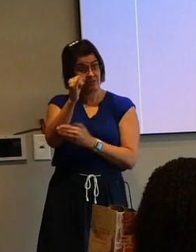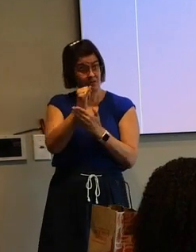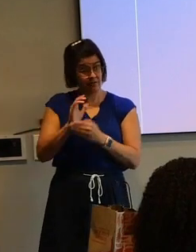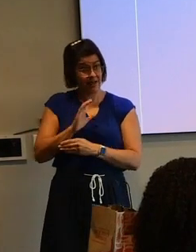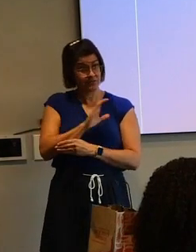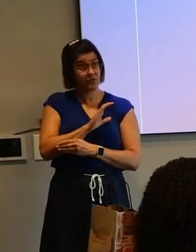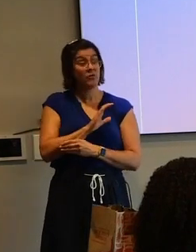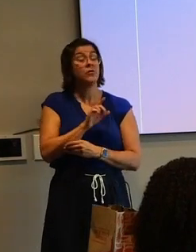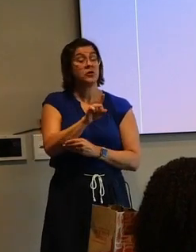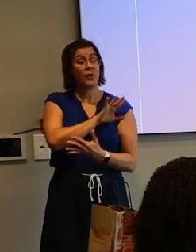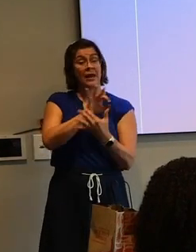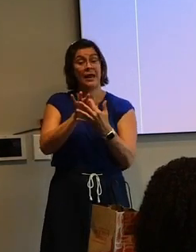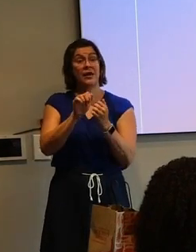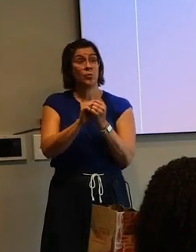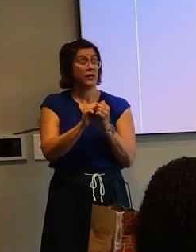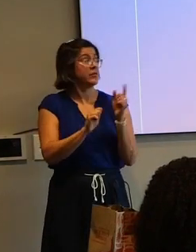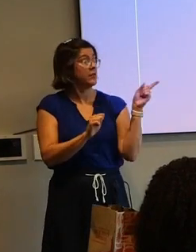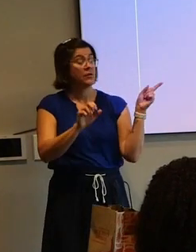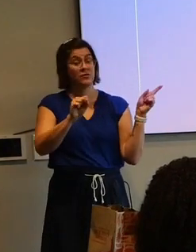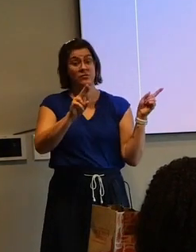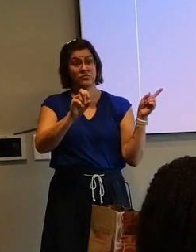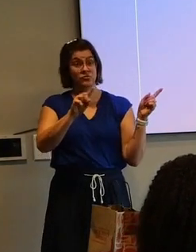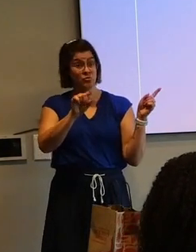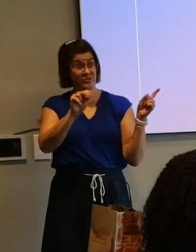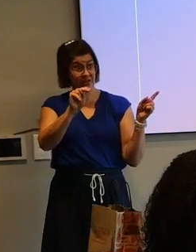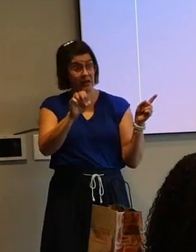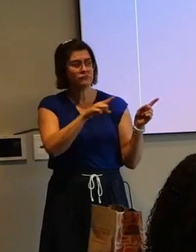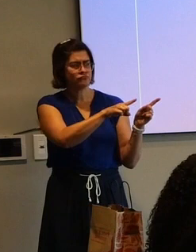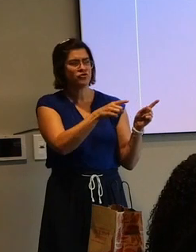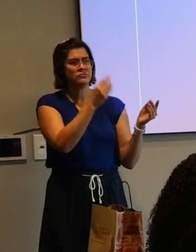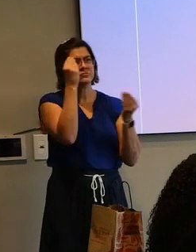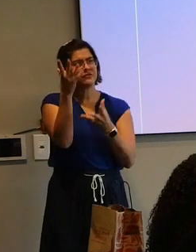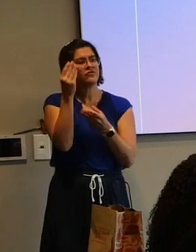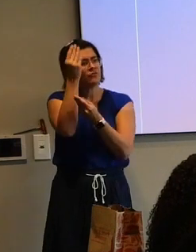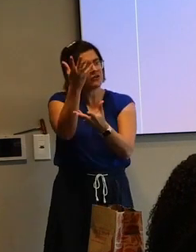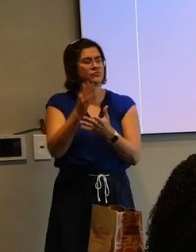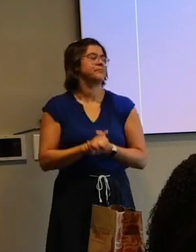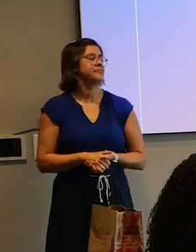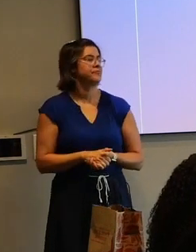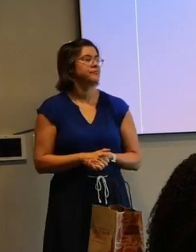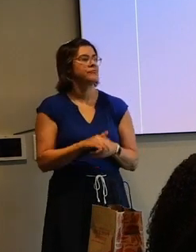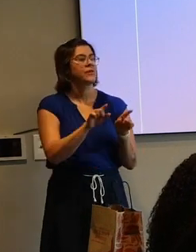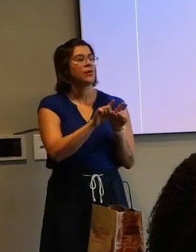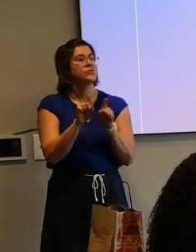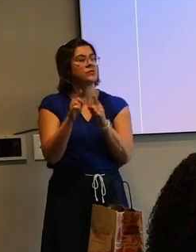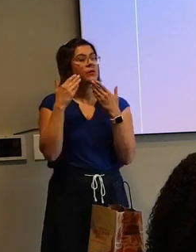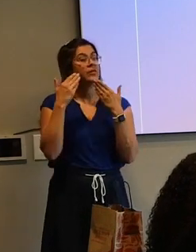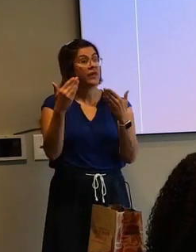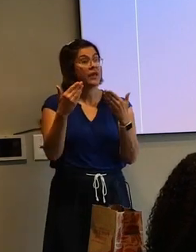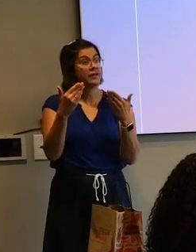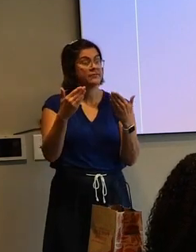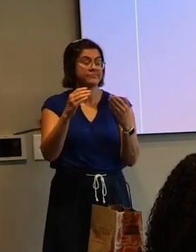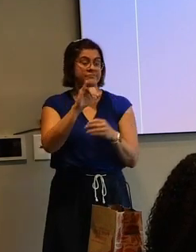Council, you can connect with Suzanne Neely before you leave tonight to get a little bit of information on that. We also want to thank the